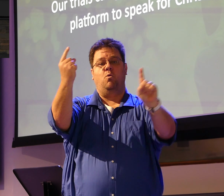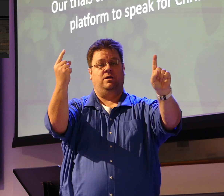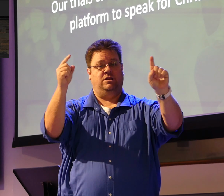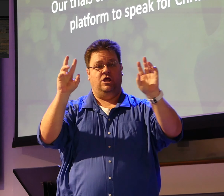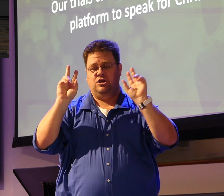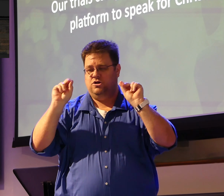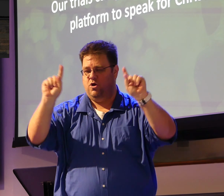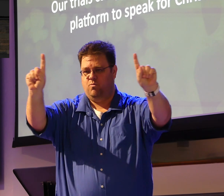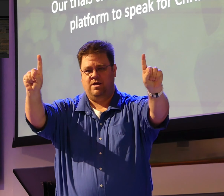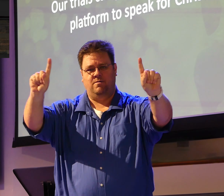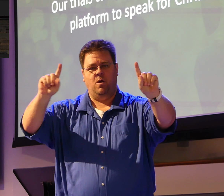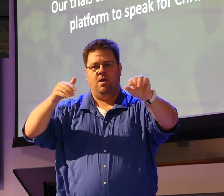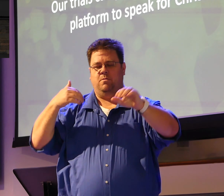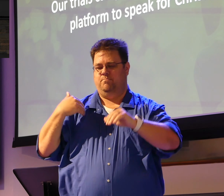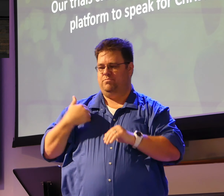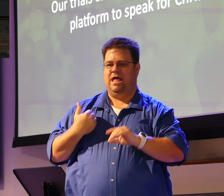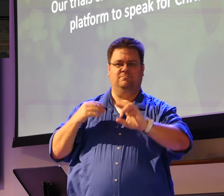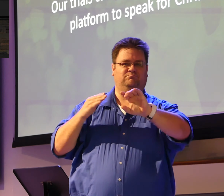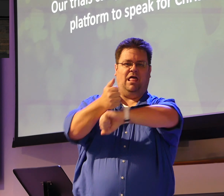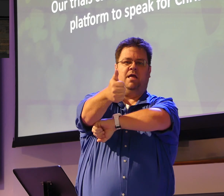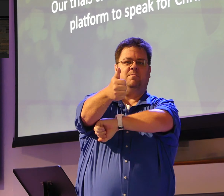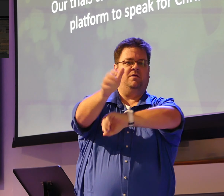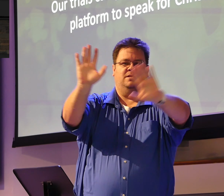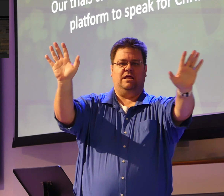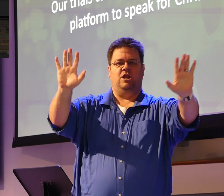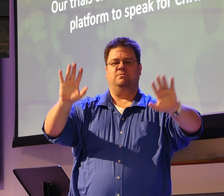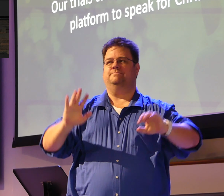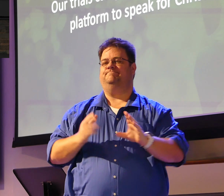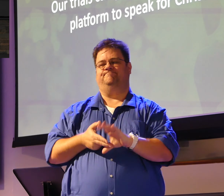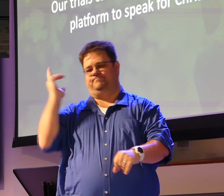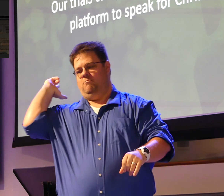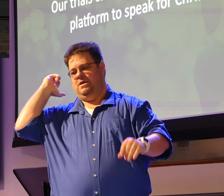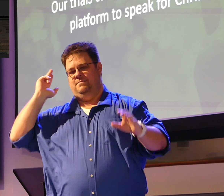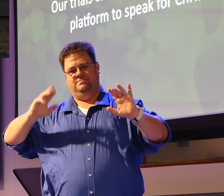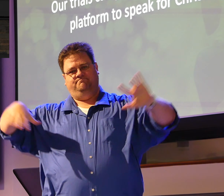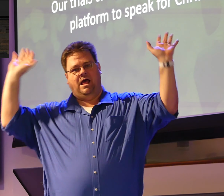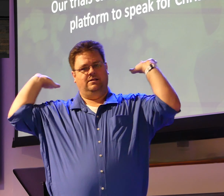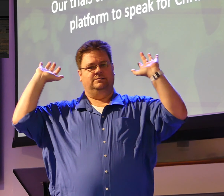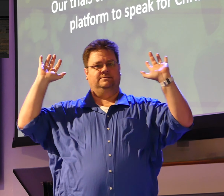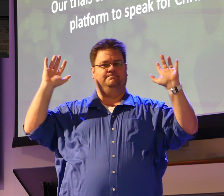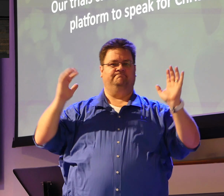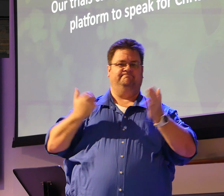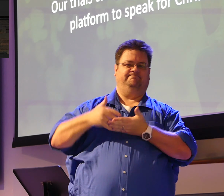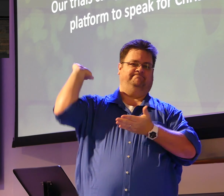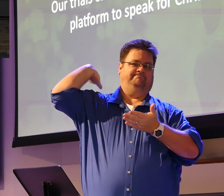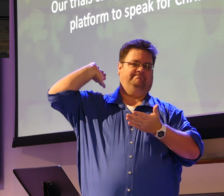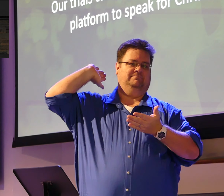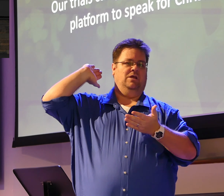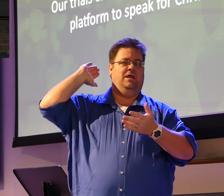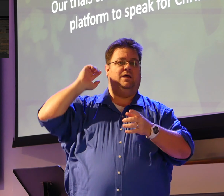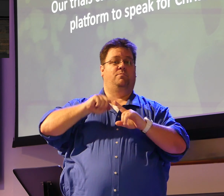that nobody would blame us you know if if we decided to just kind of pack it in quit give up